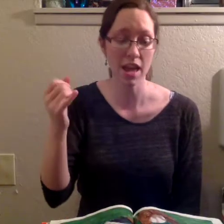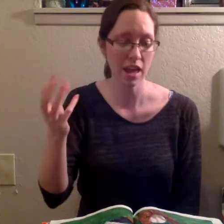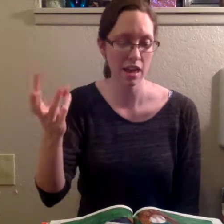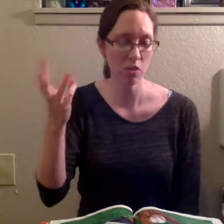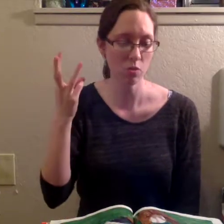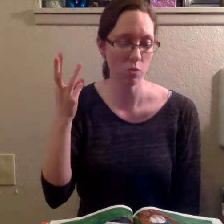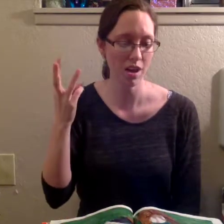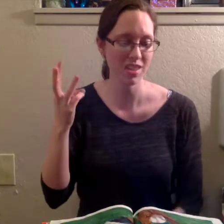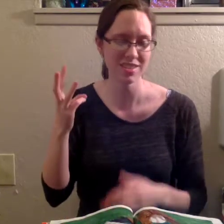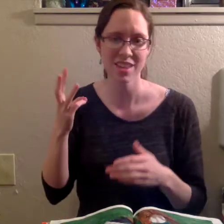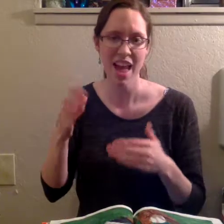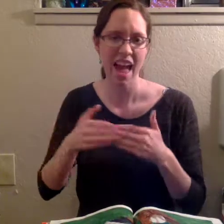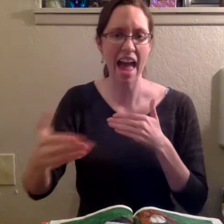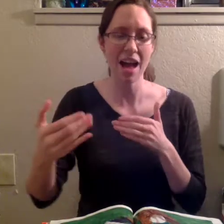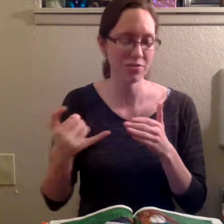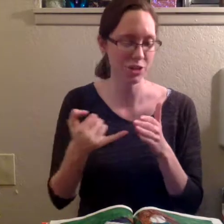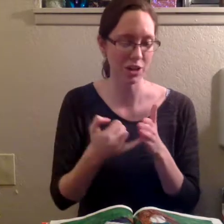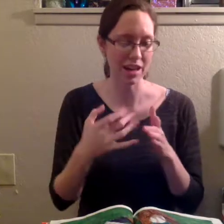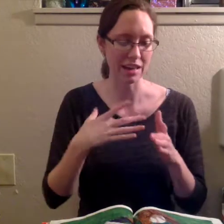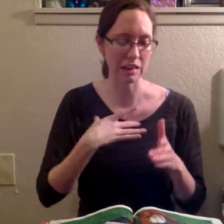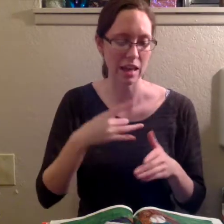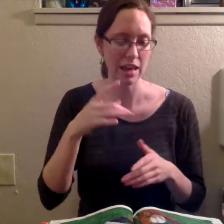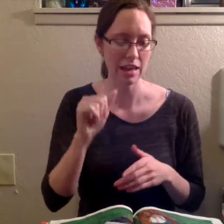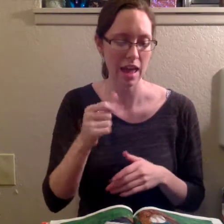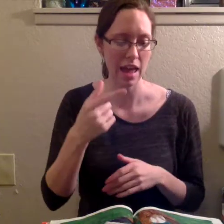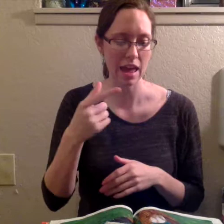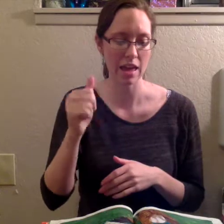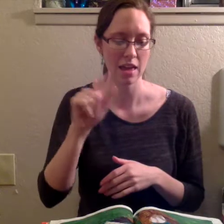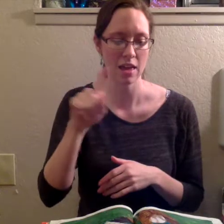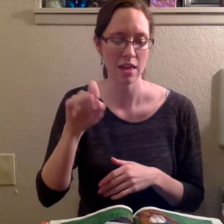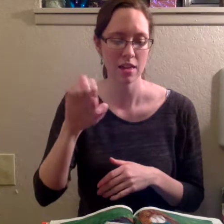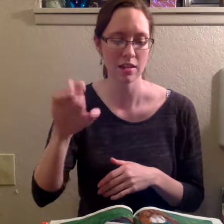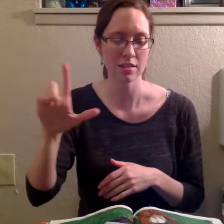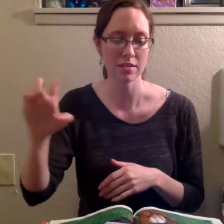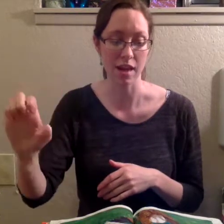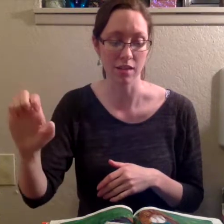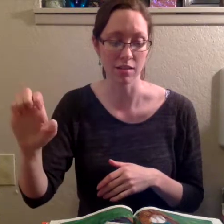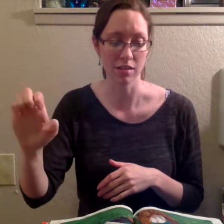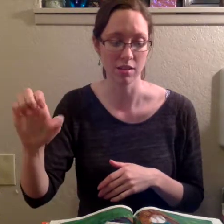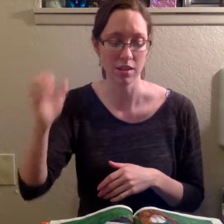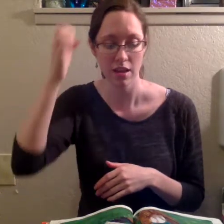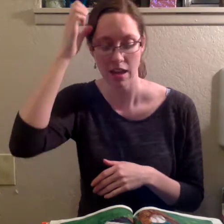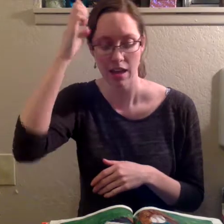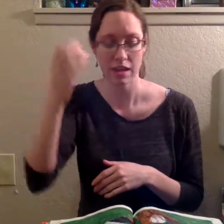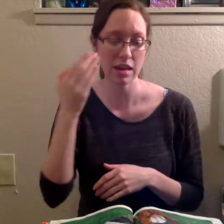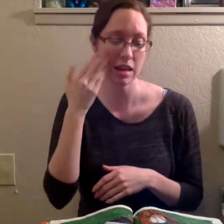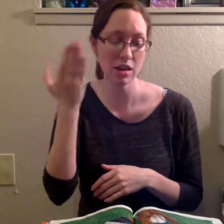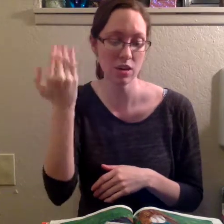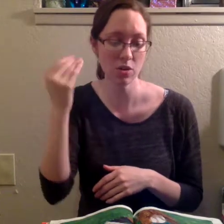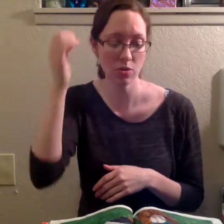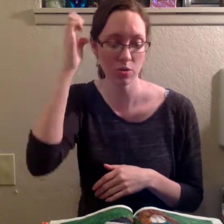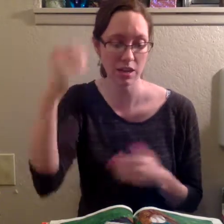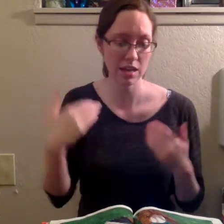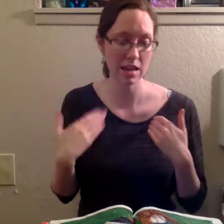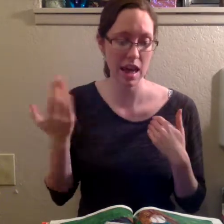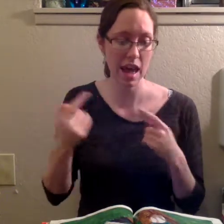Jose was after it like a gazelle. He knew he had